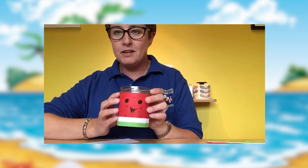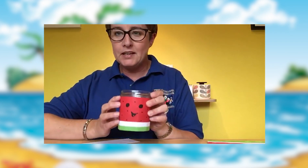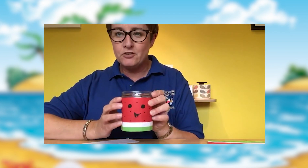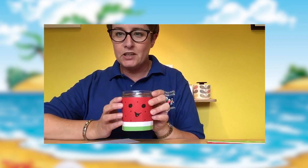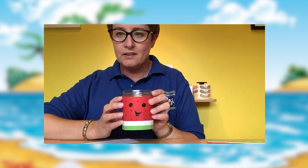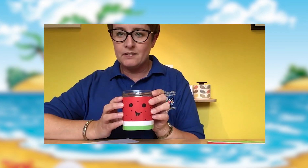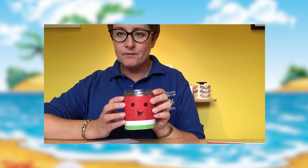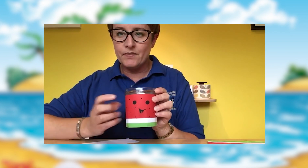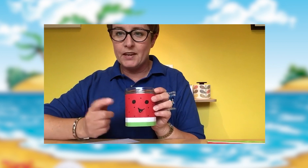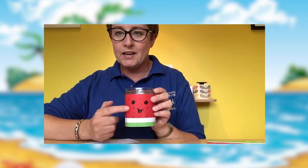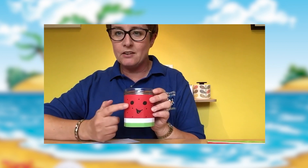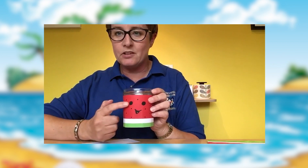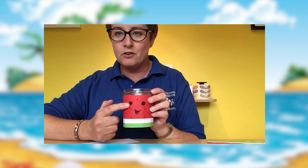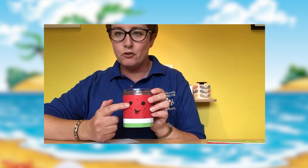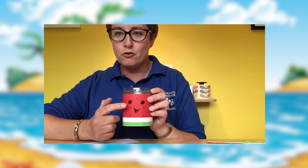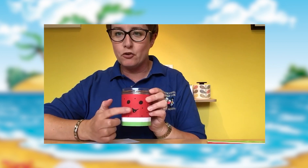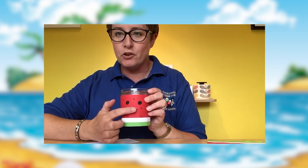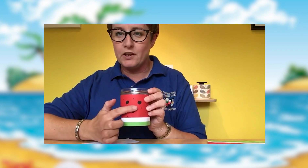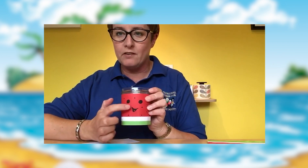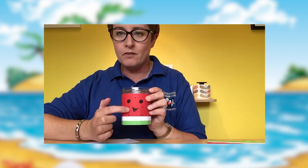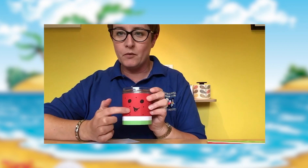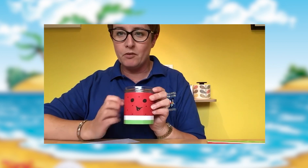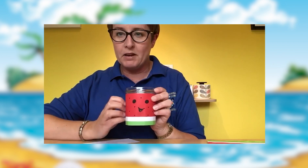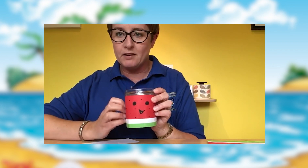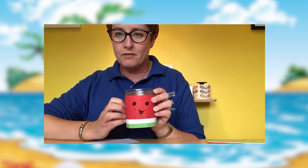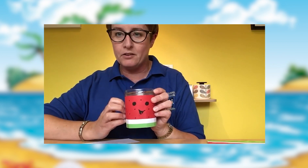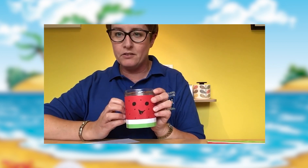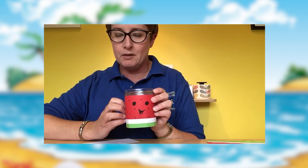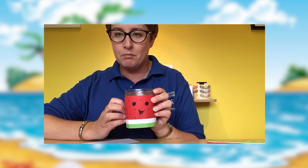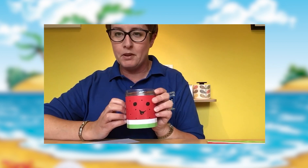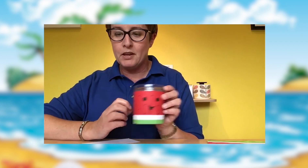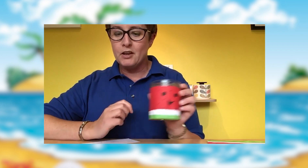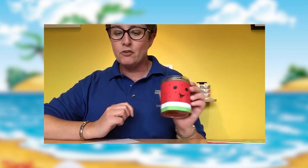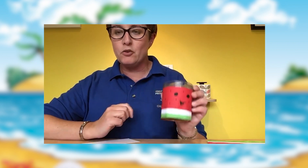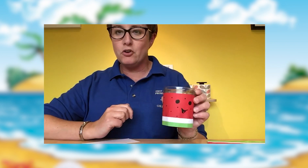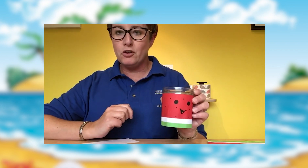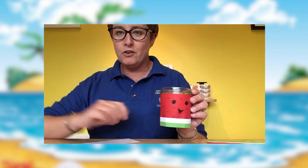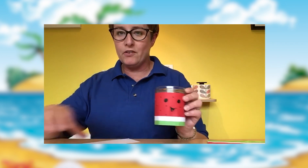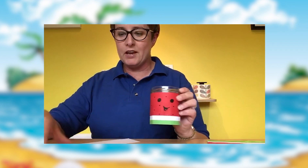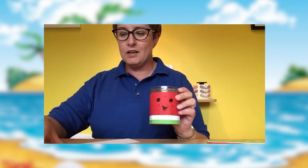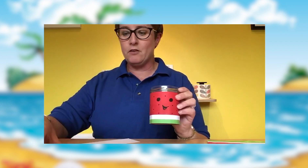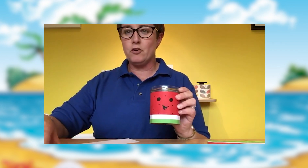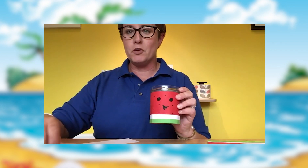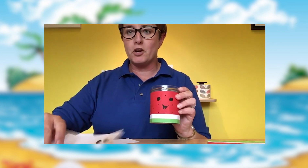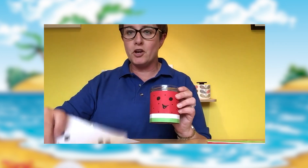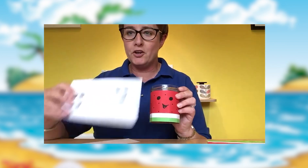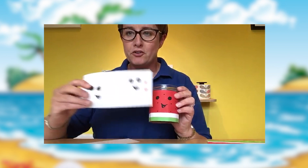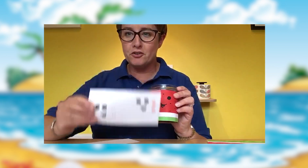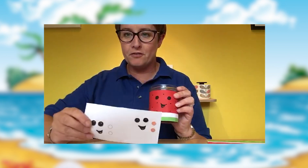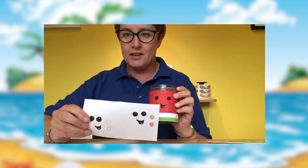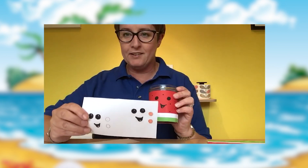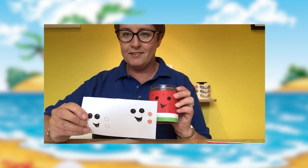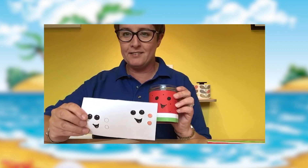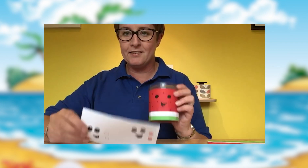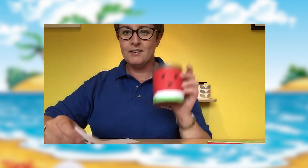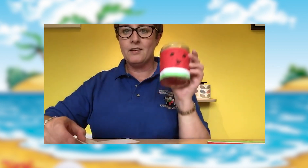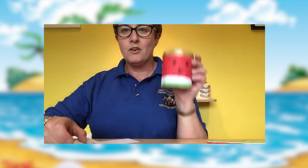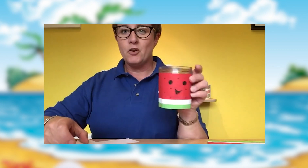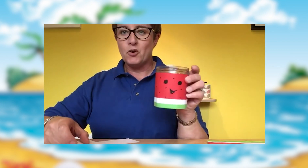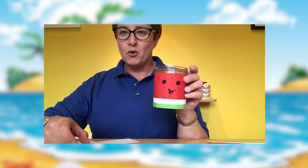Mr. Melon any cheeks. And I actually just drew these with black felt tip. So you can decide if you want to cut out your